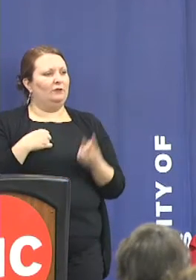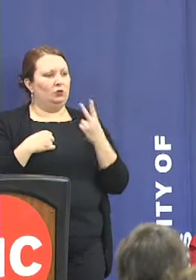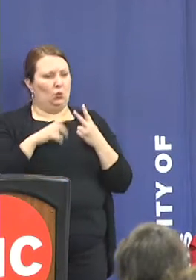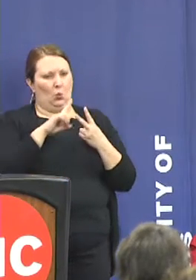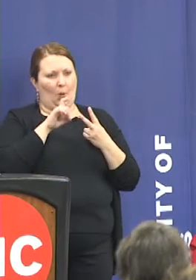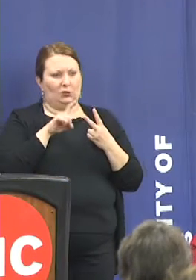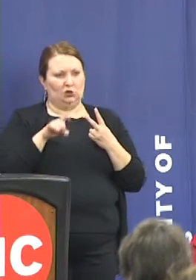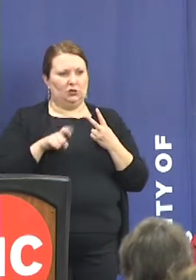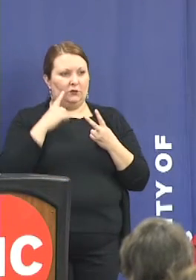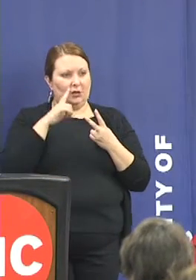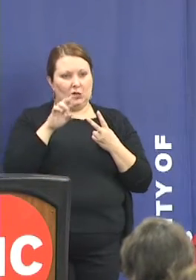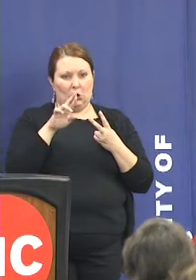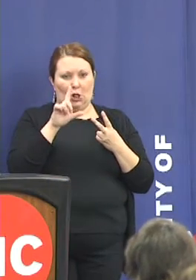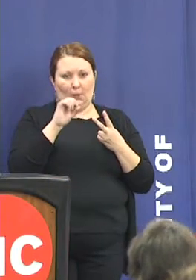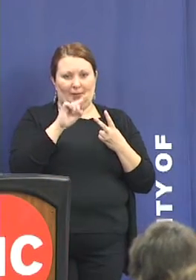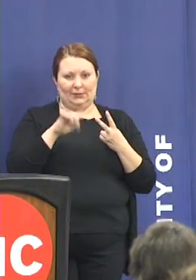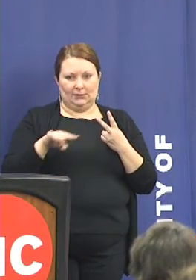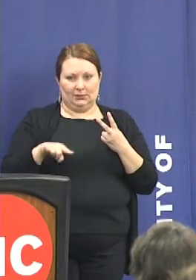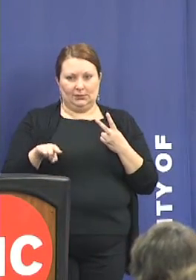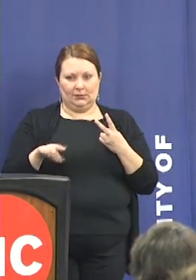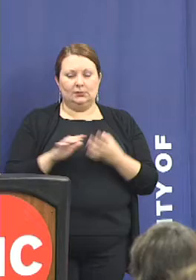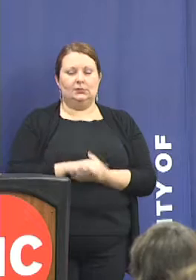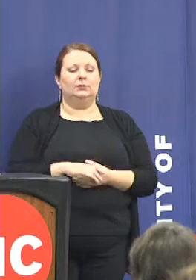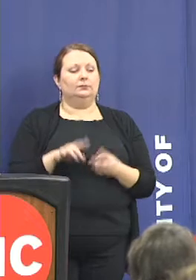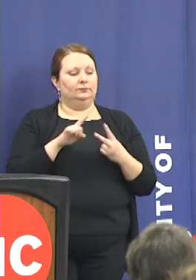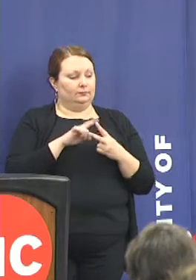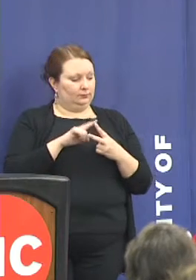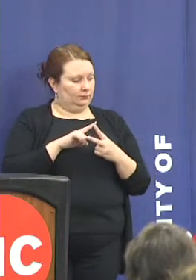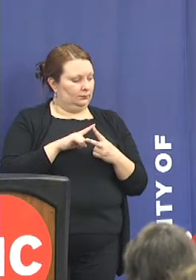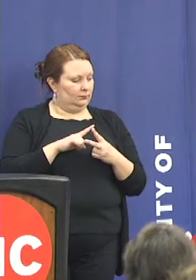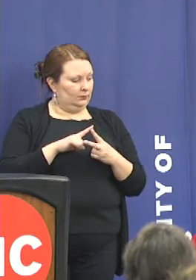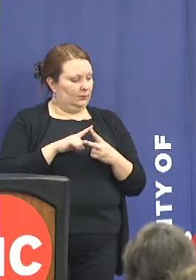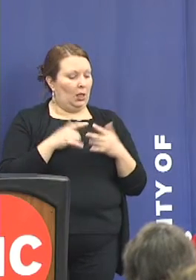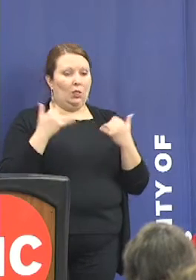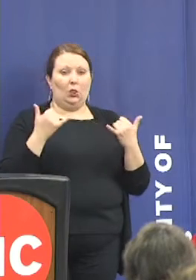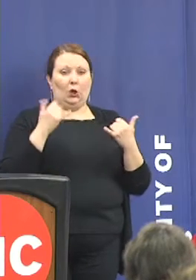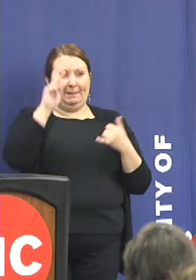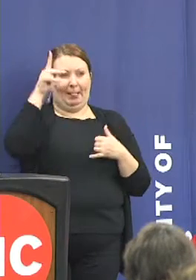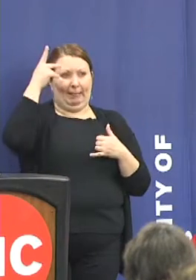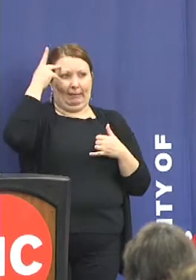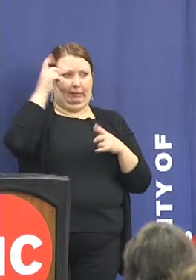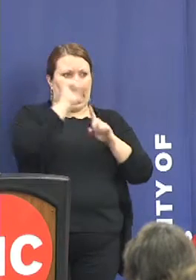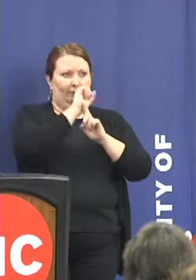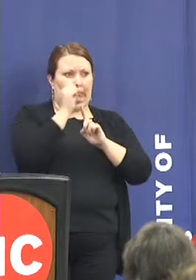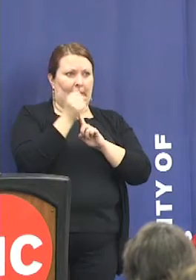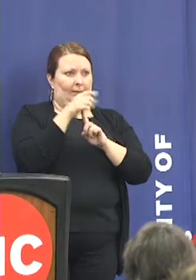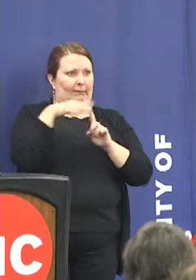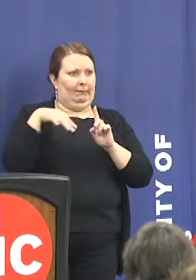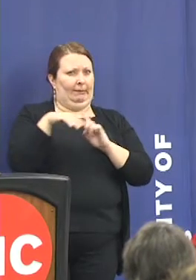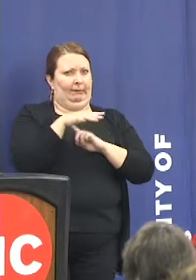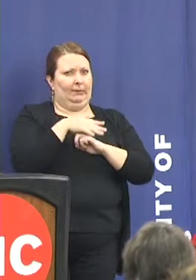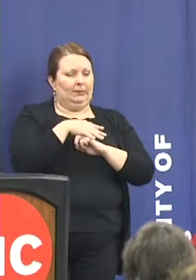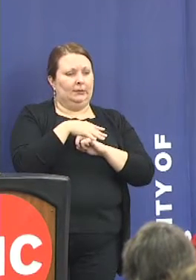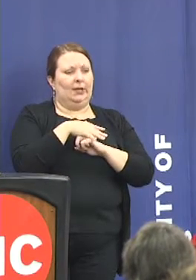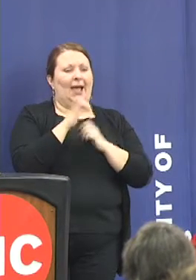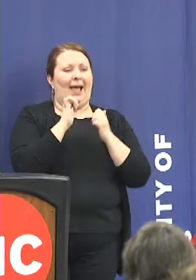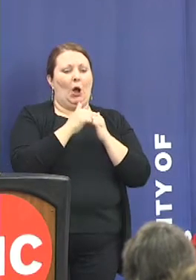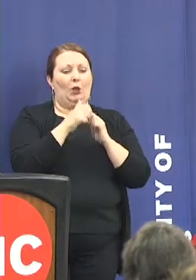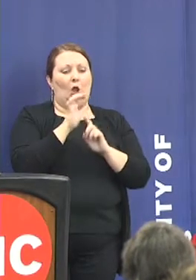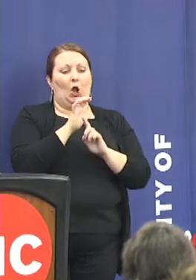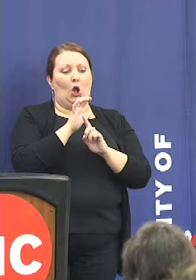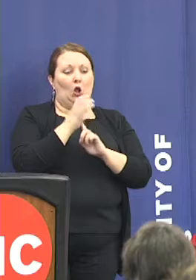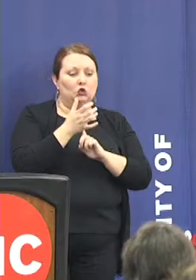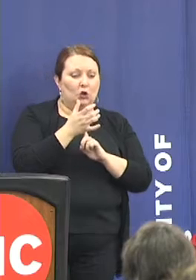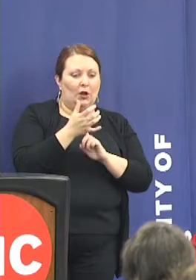questions I have for Dr. Lopez. One, in the current political climate, how might the culture